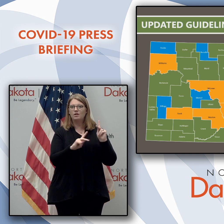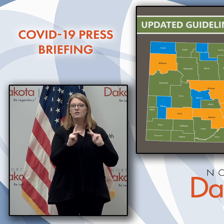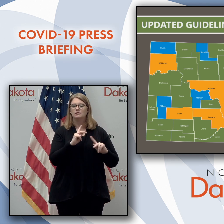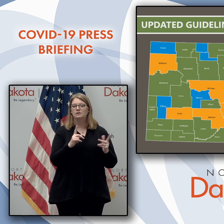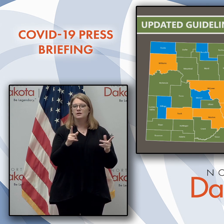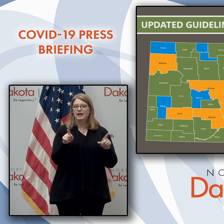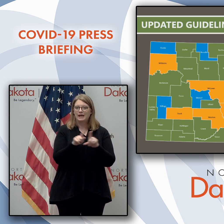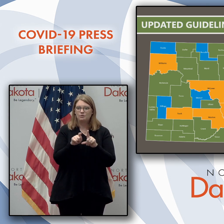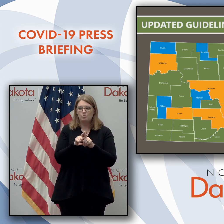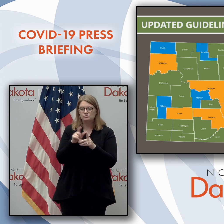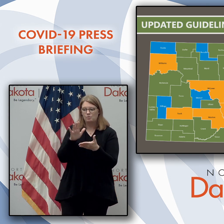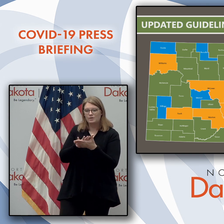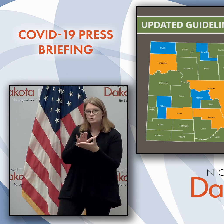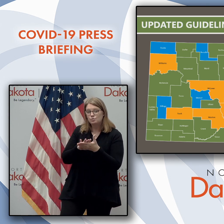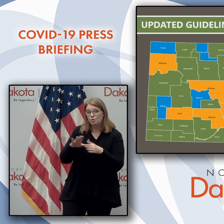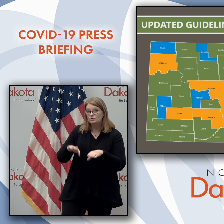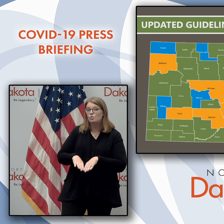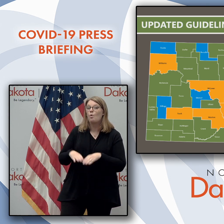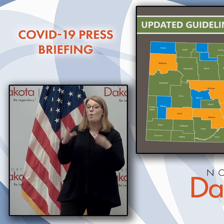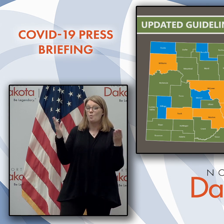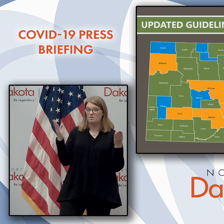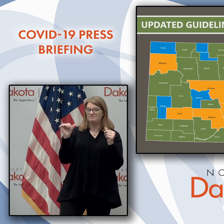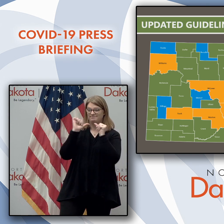our schools open for